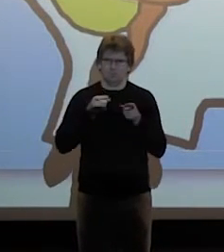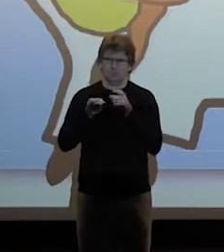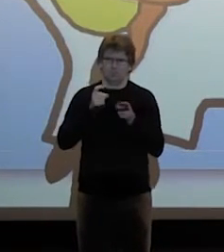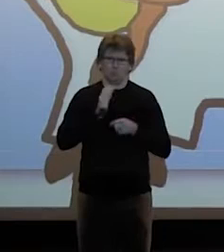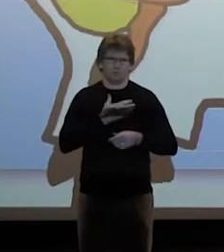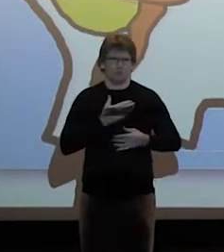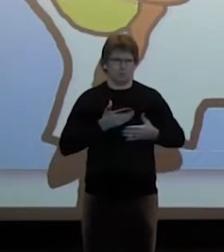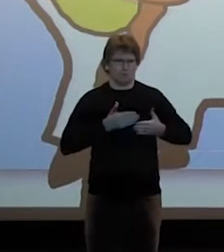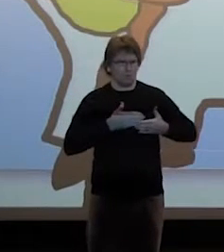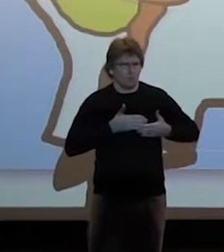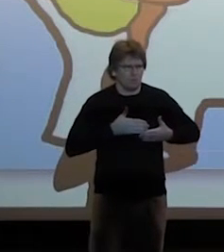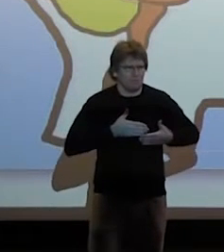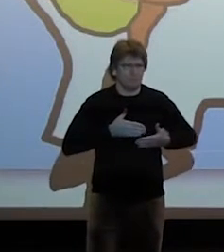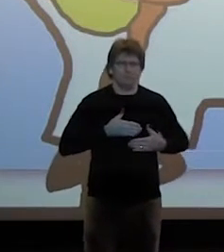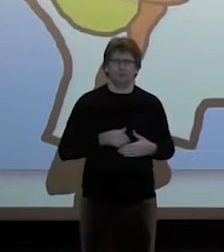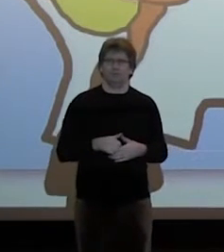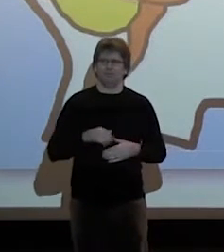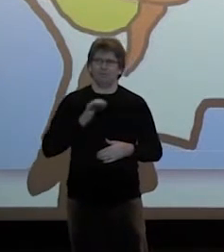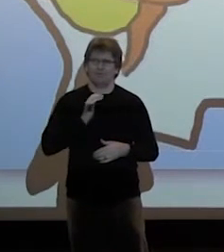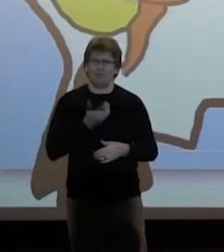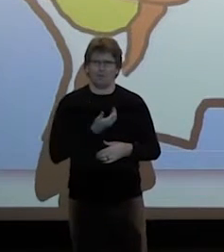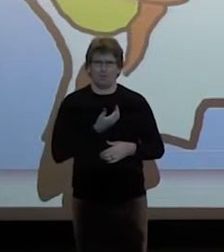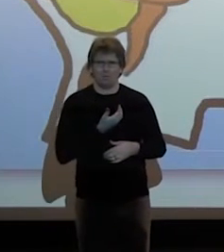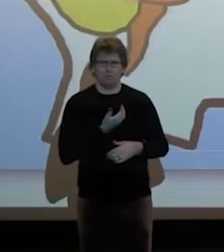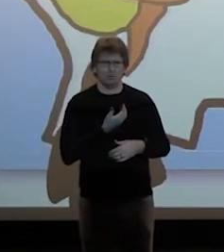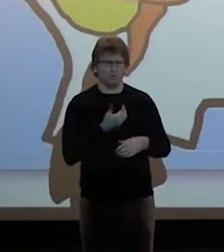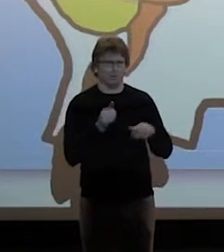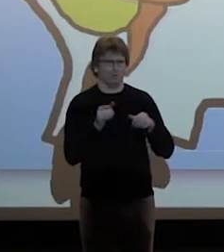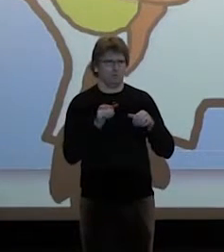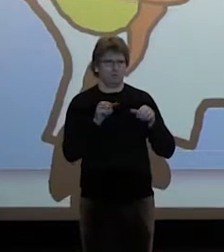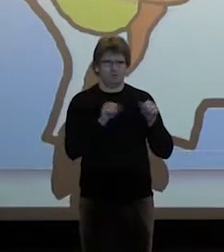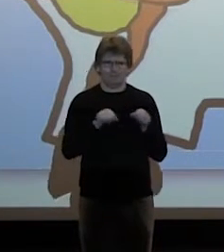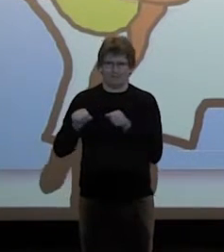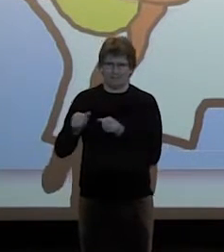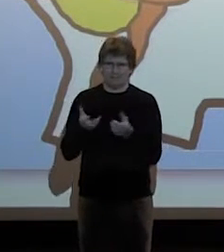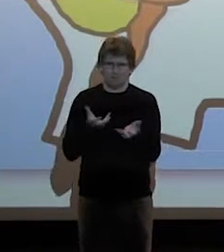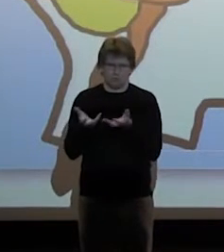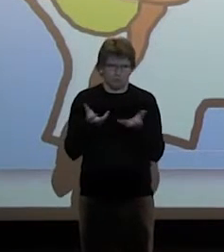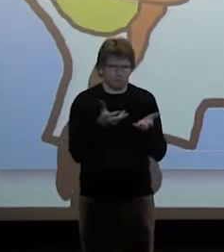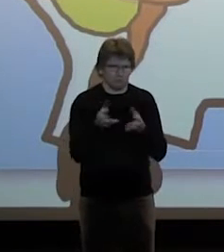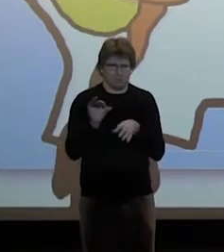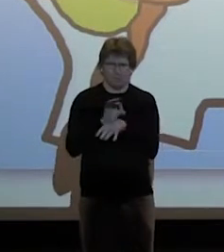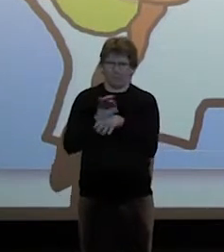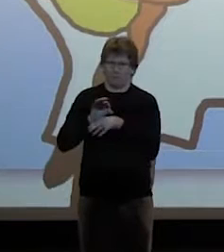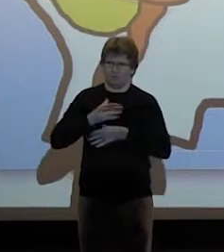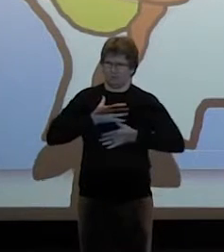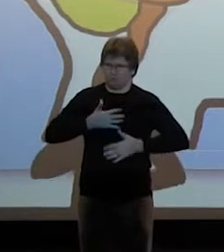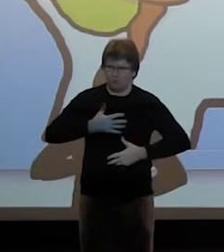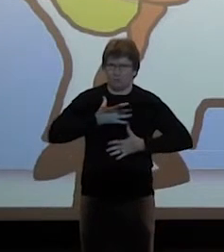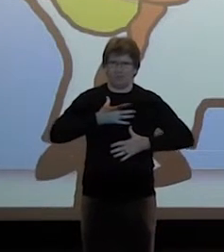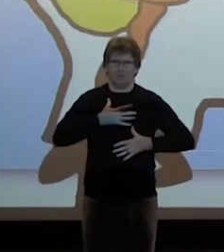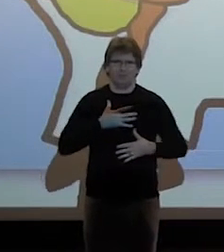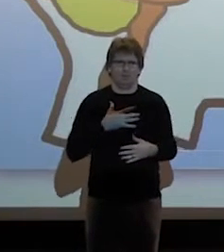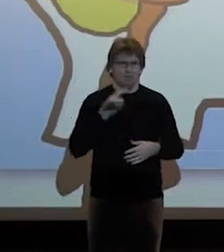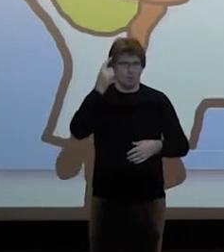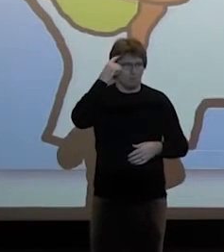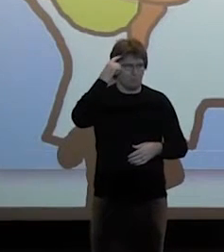And finally, our reptilian brain, the third layer. This controls our most basic human functions, such as breath, a